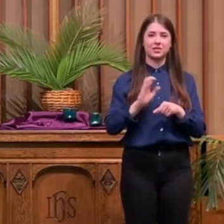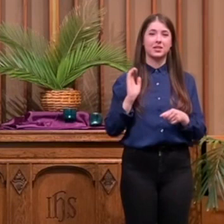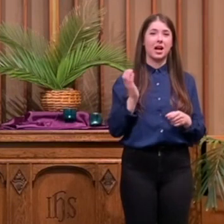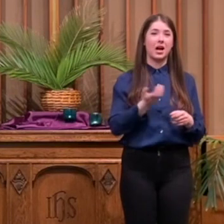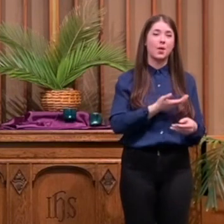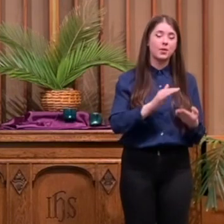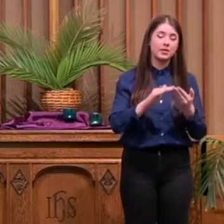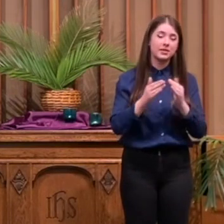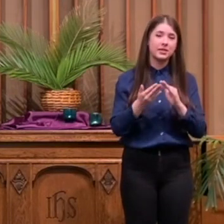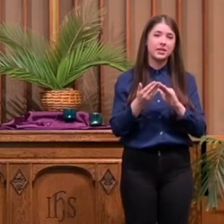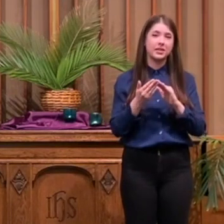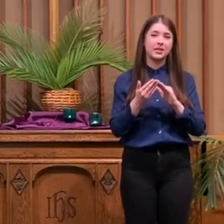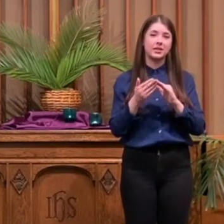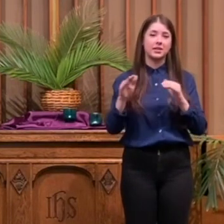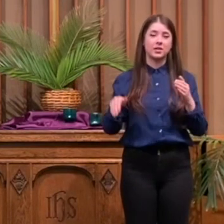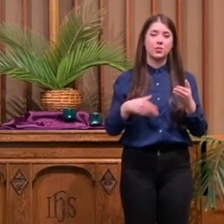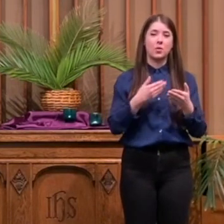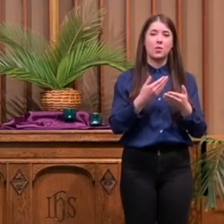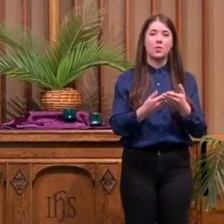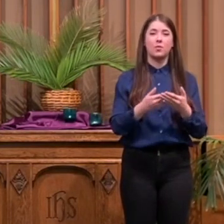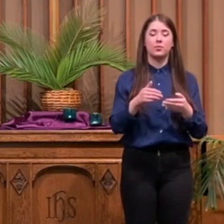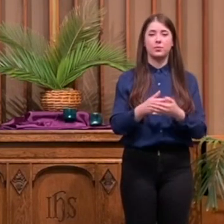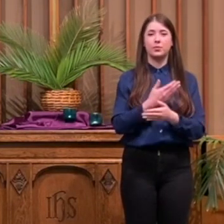city in a whole new way?